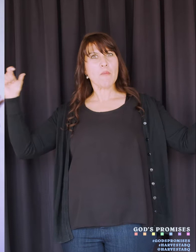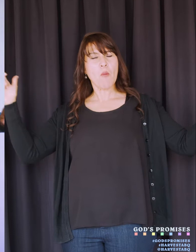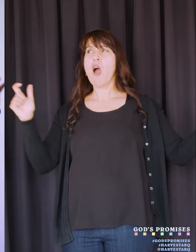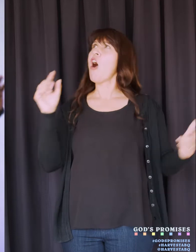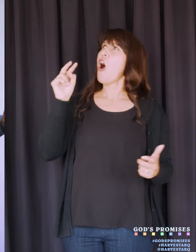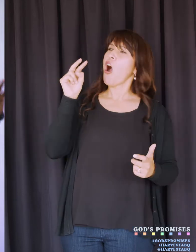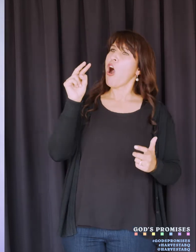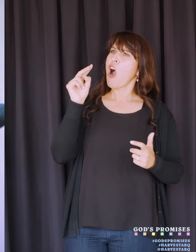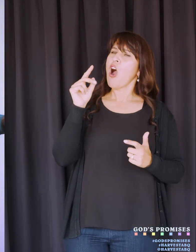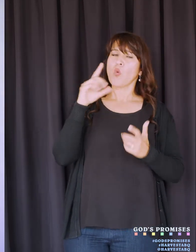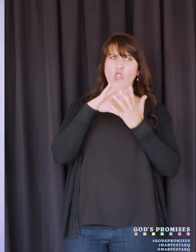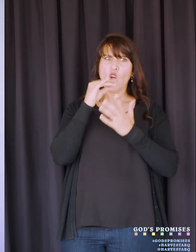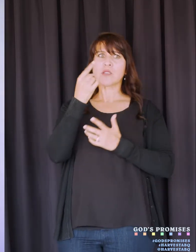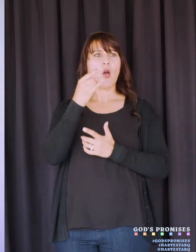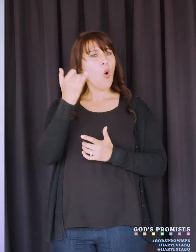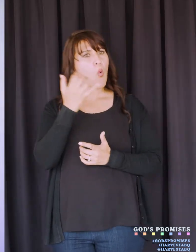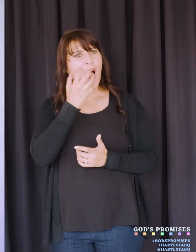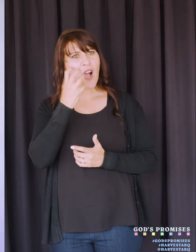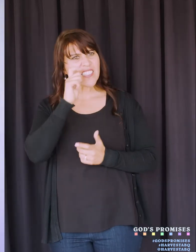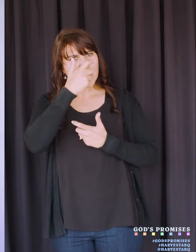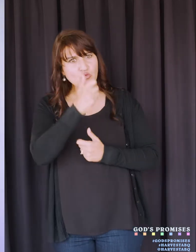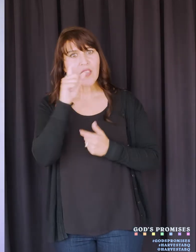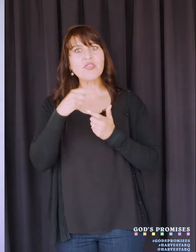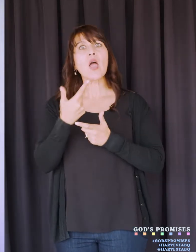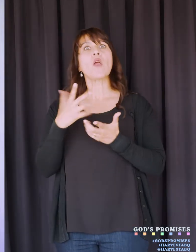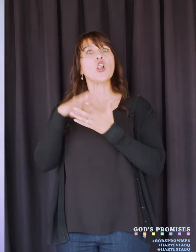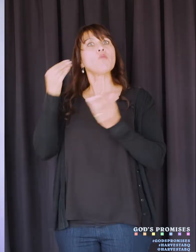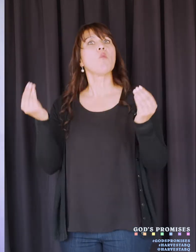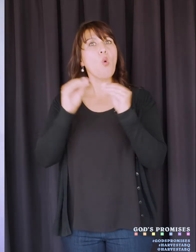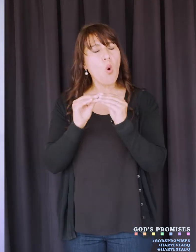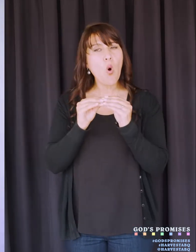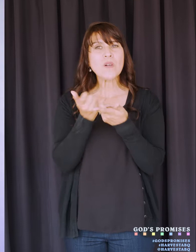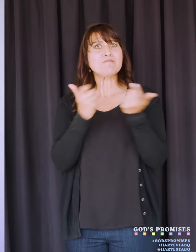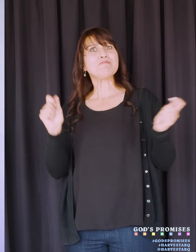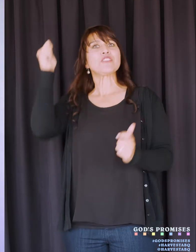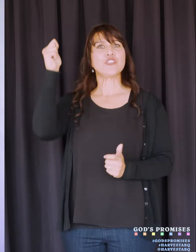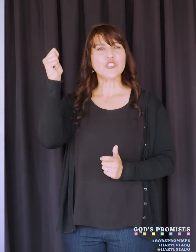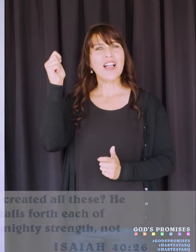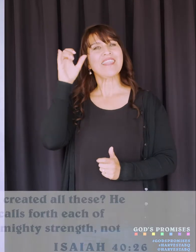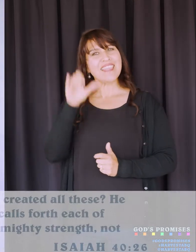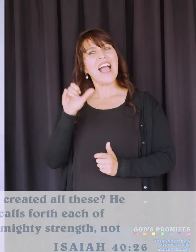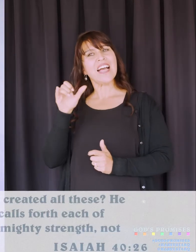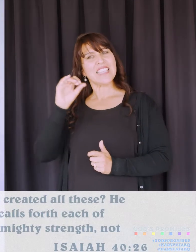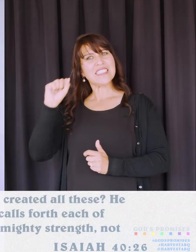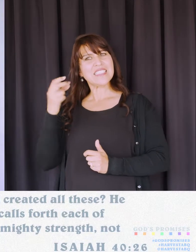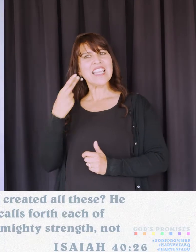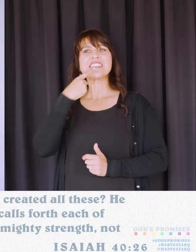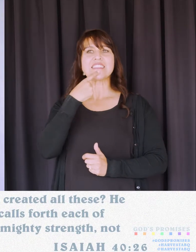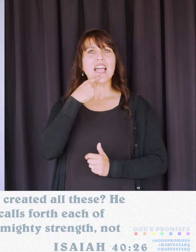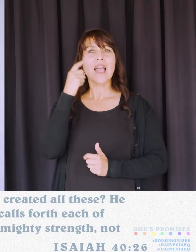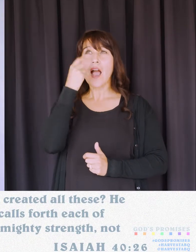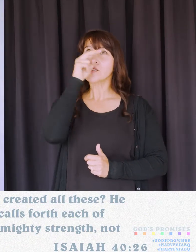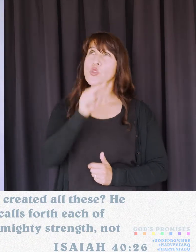then we discover something else. This is why Isaiah directs the people of God to look up. He says, lift up your eyes